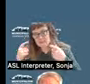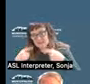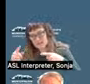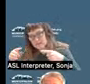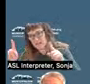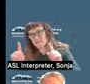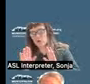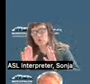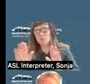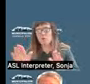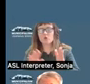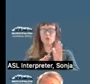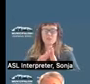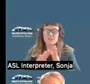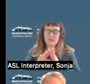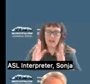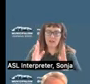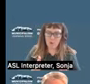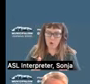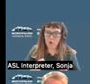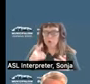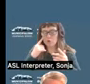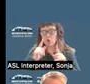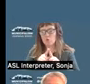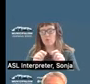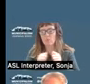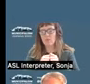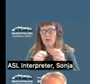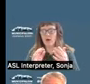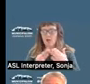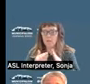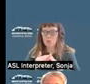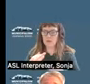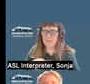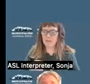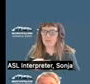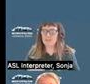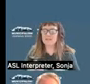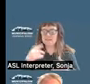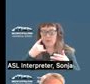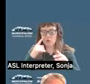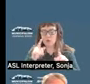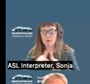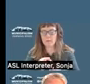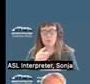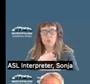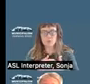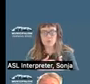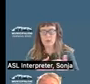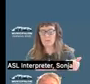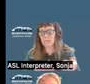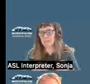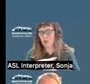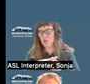developer US2 to agree to a community benefits agreement which has some local hire provisions that are pretty important